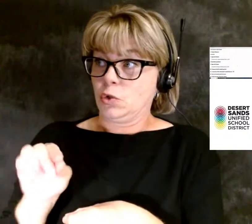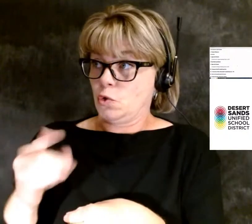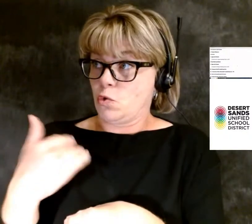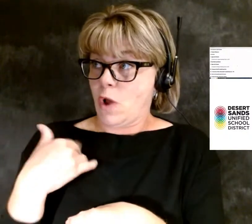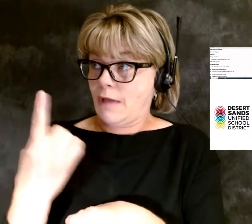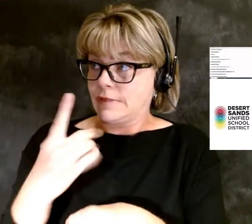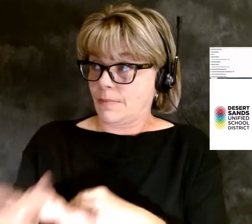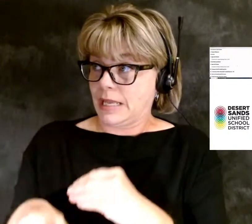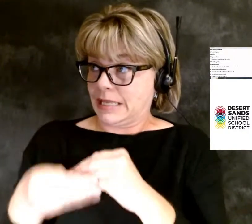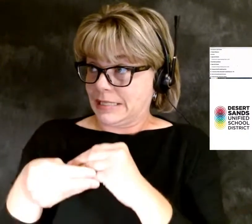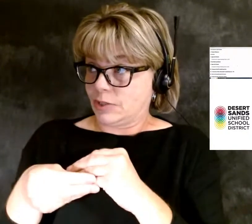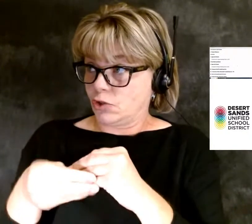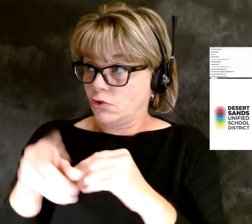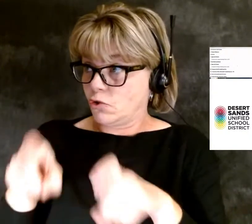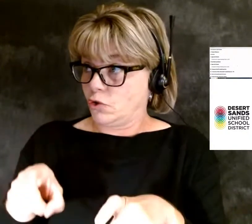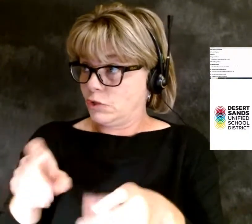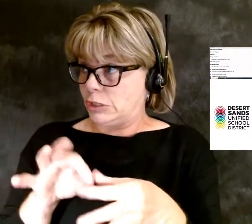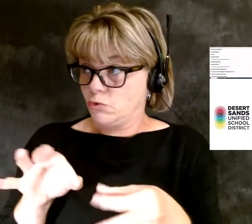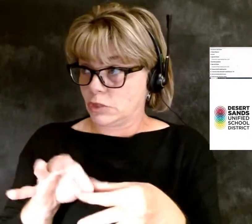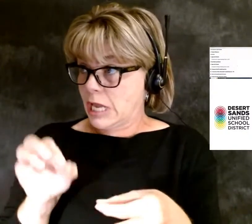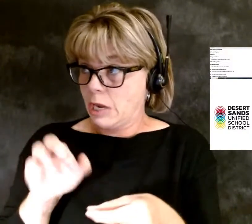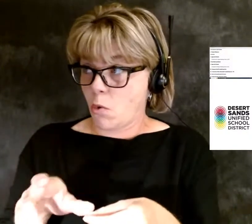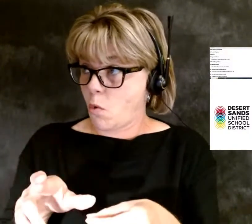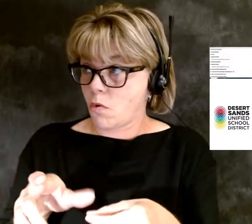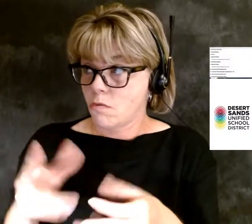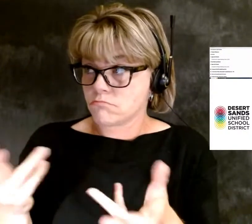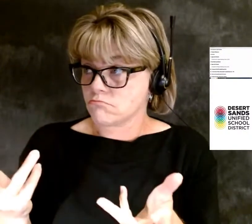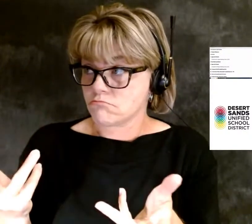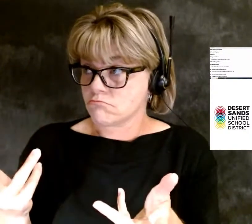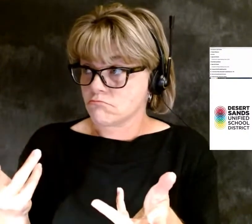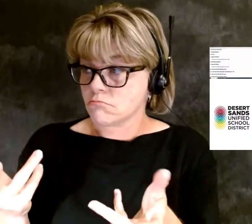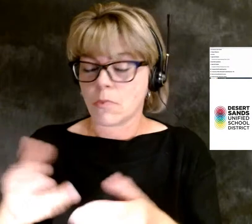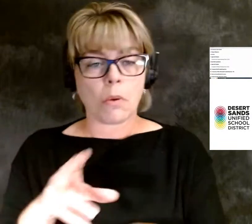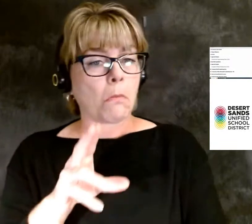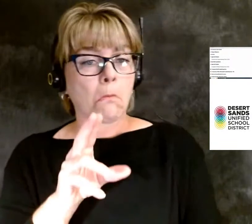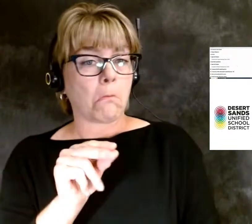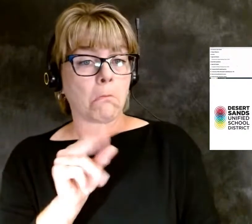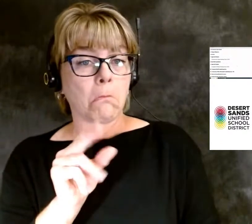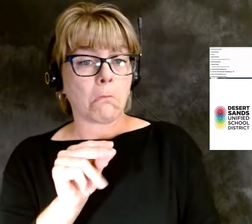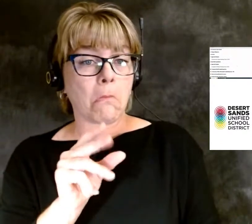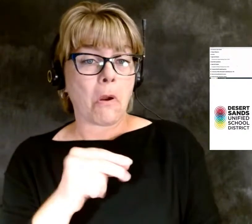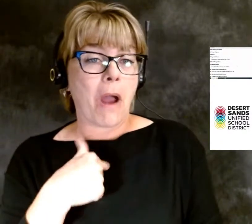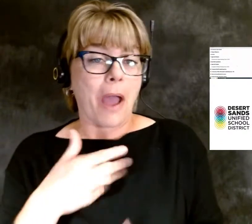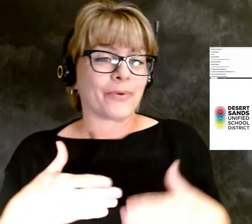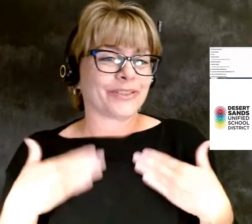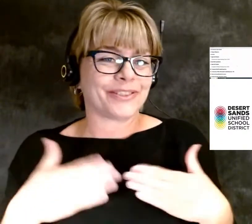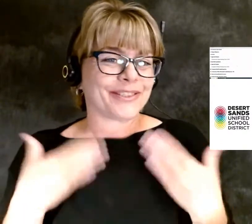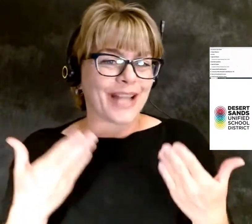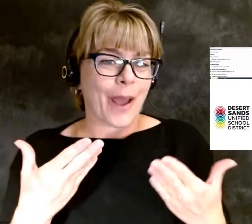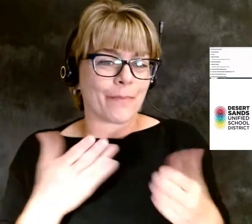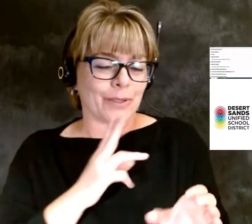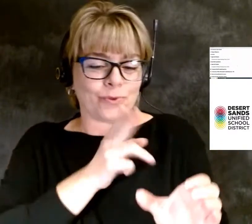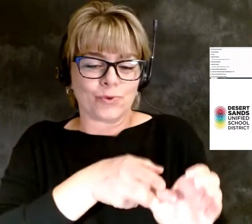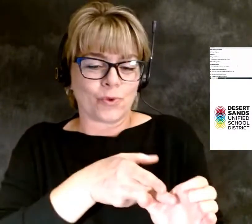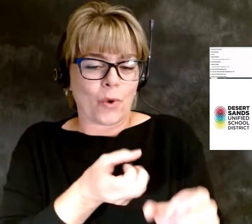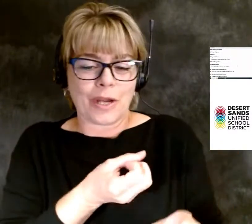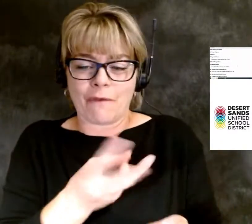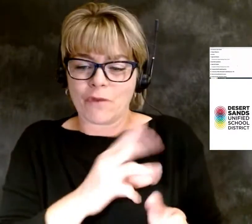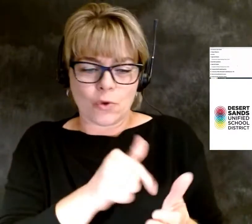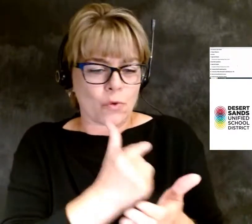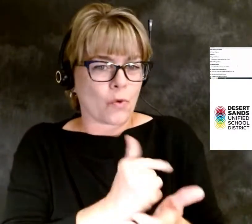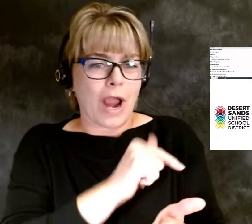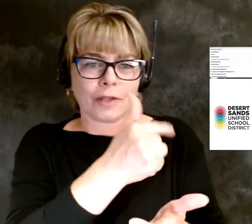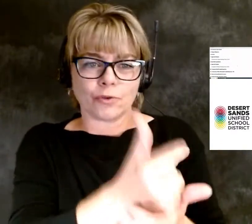that you need to say, or are you good? No, I was just happy to attend a couple graduations, and I thought they